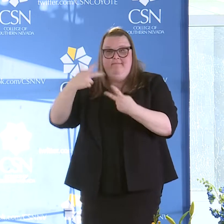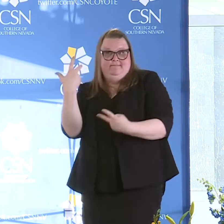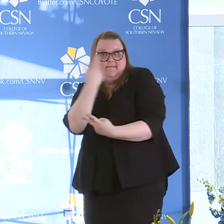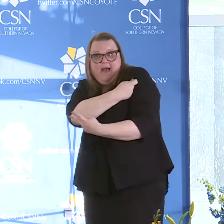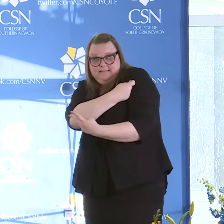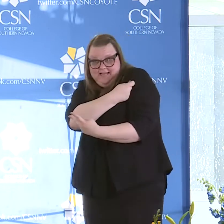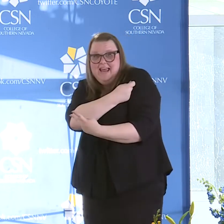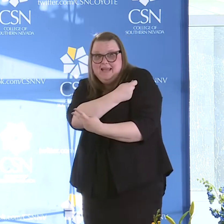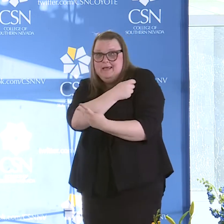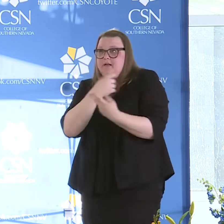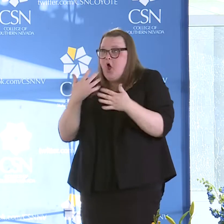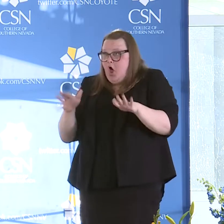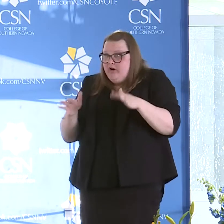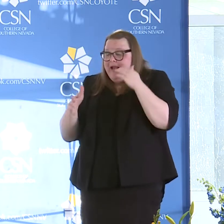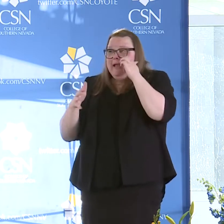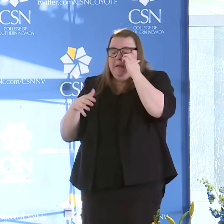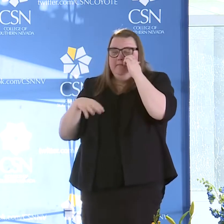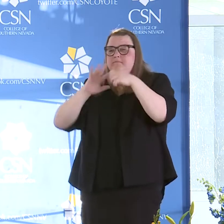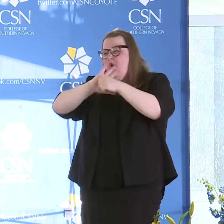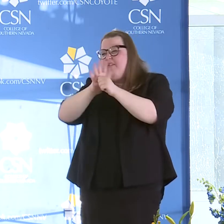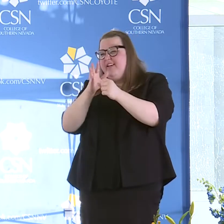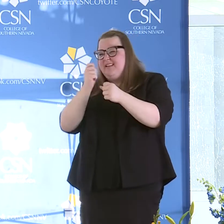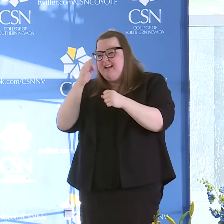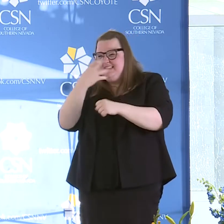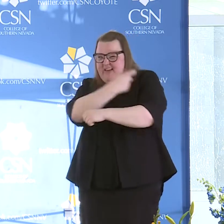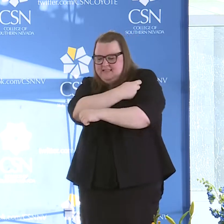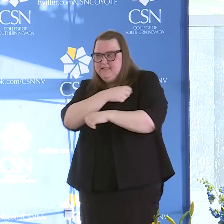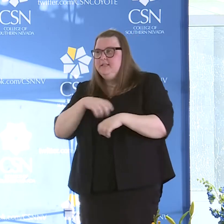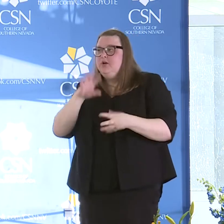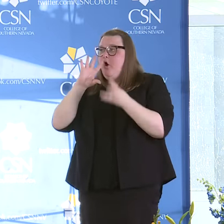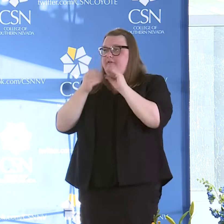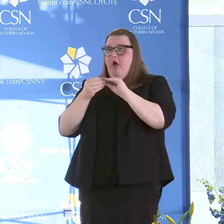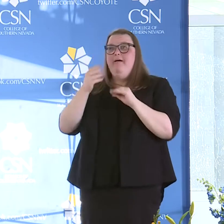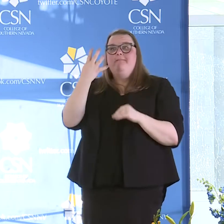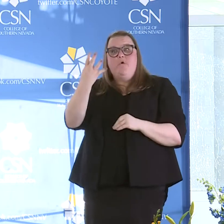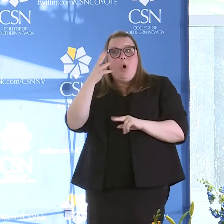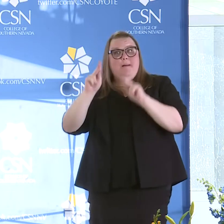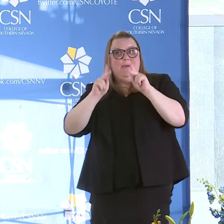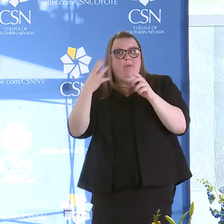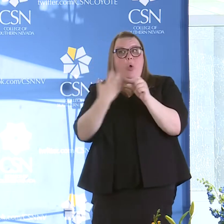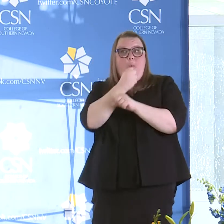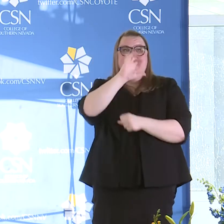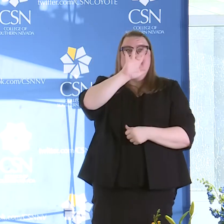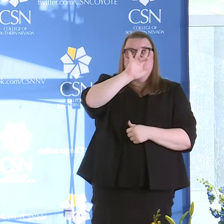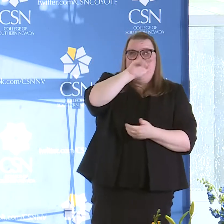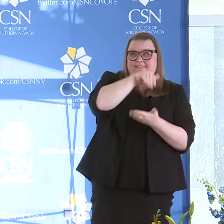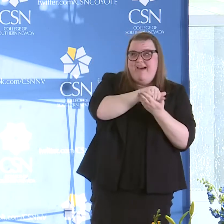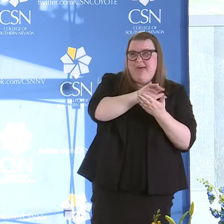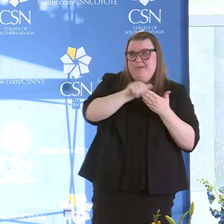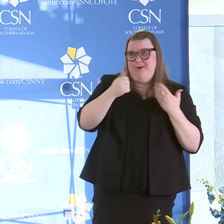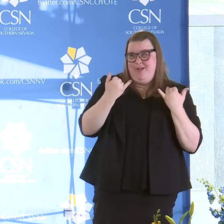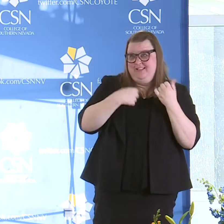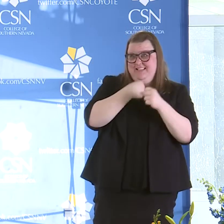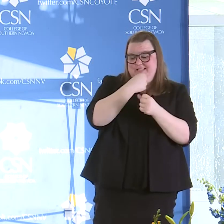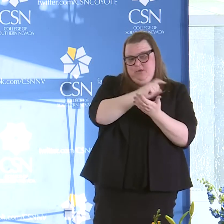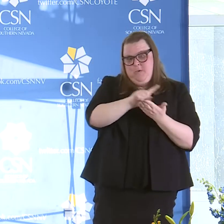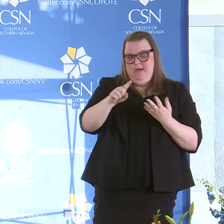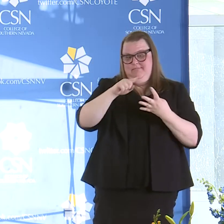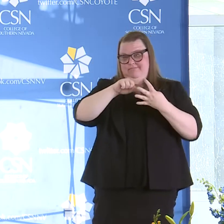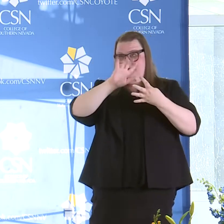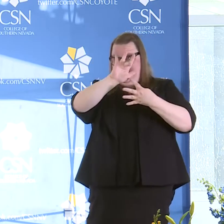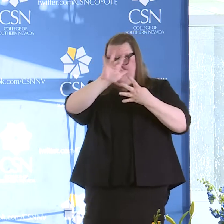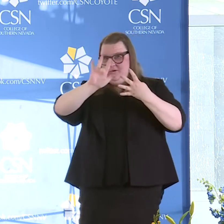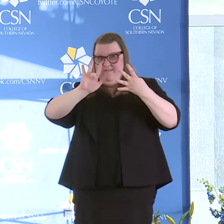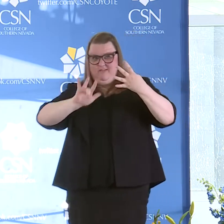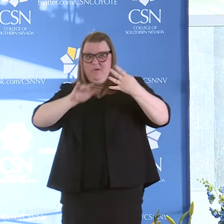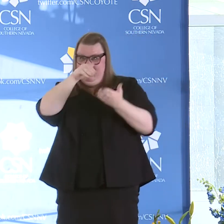COVID-19. Overall, four lucky Nevadans won a $25,000 prize this week. Tonight, I get